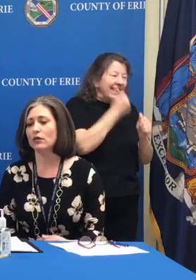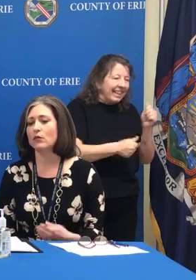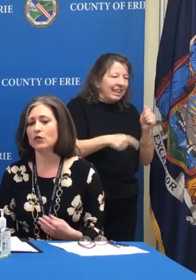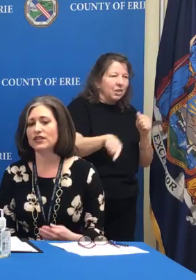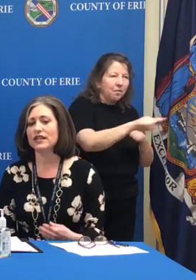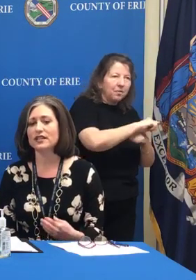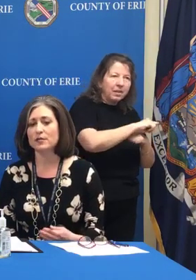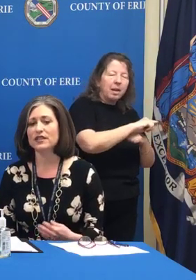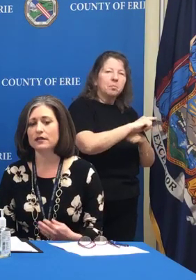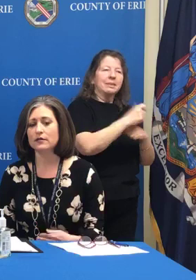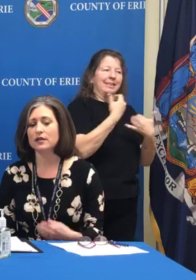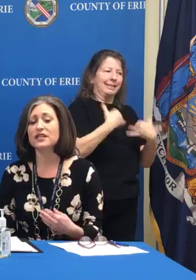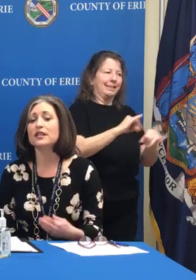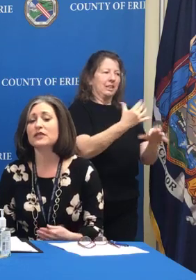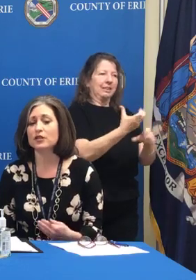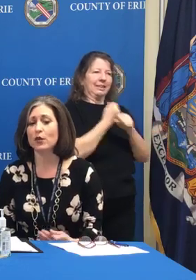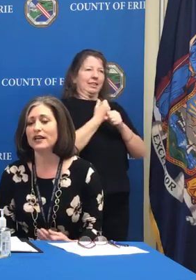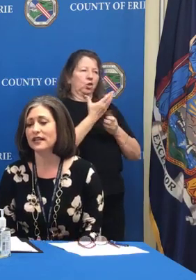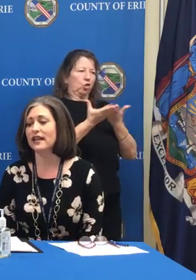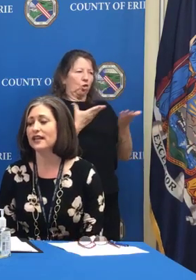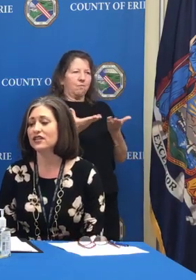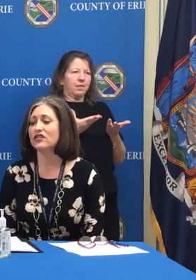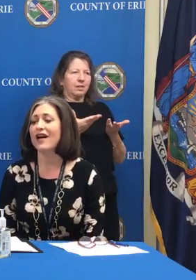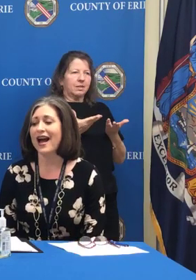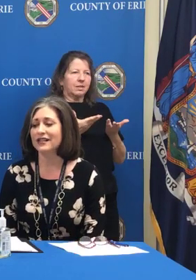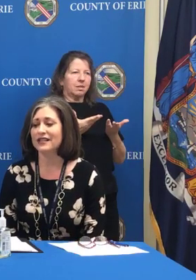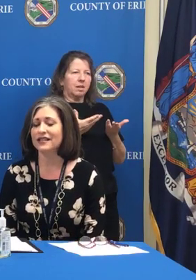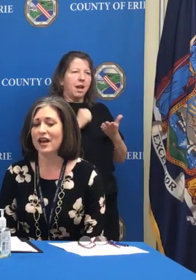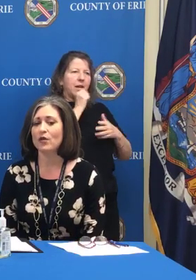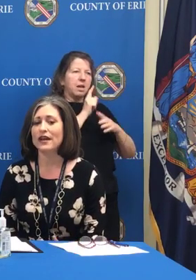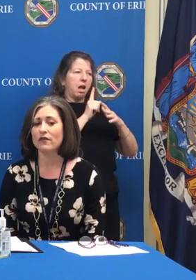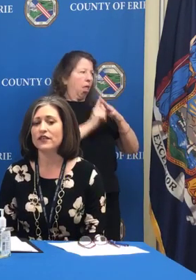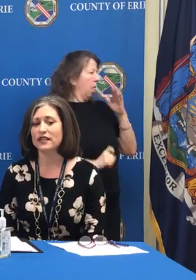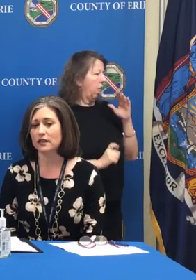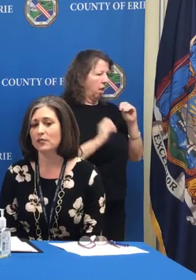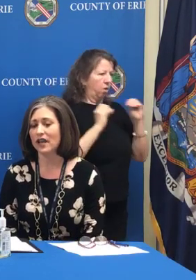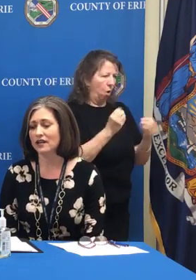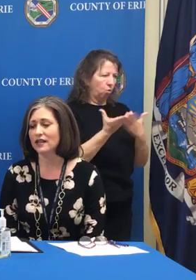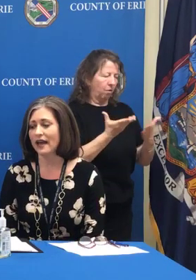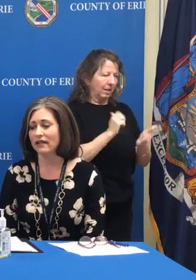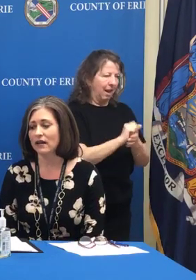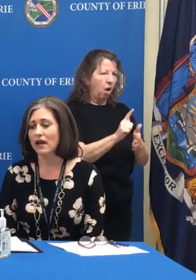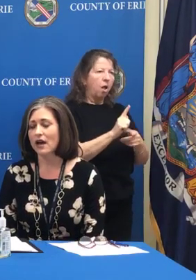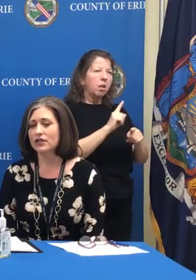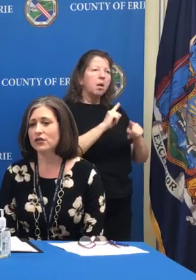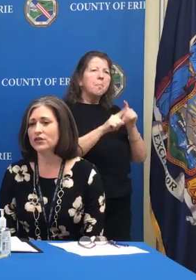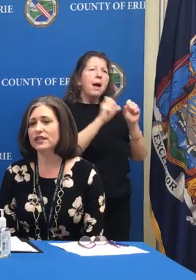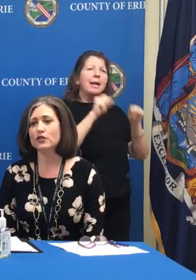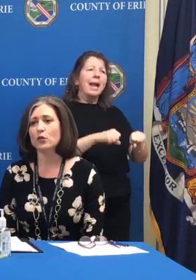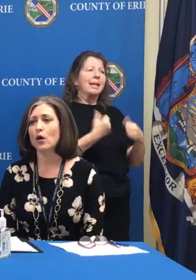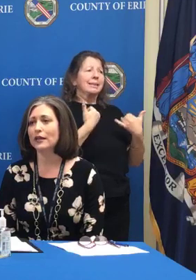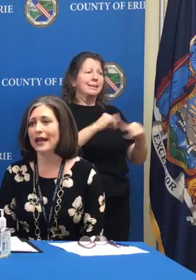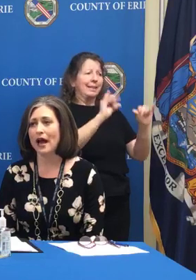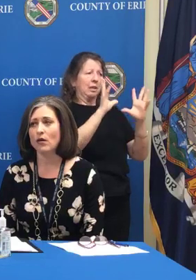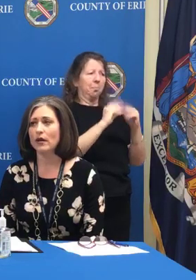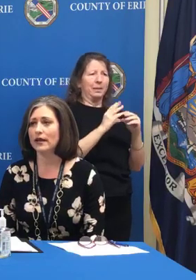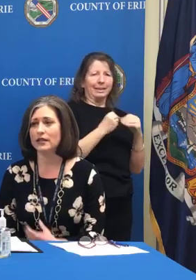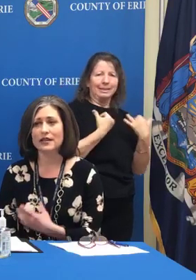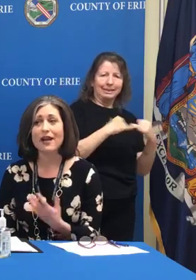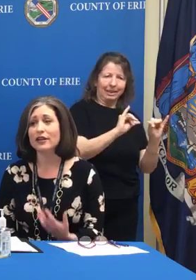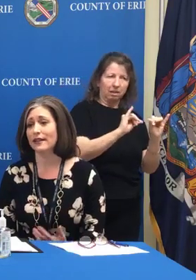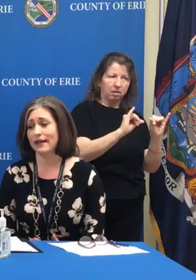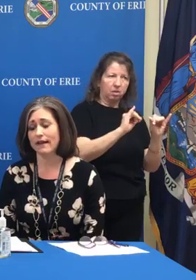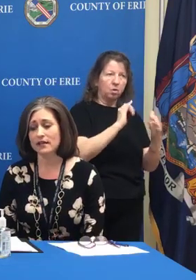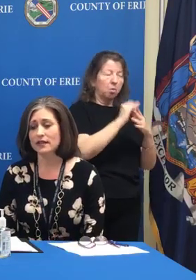services will see some seamless ways that they can still access that without physically being together. So those things are rolling out,